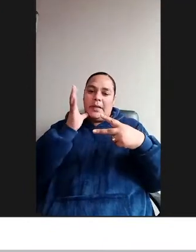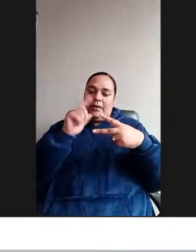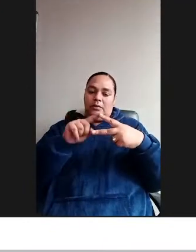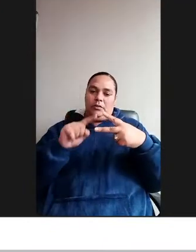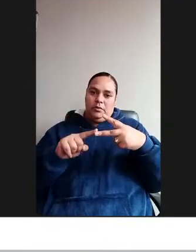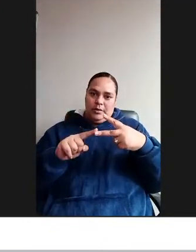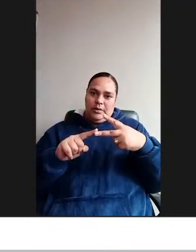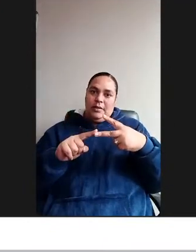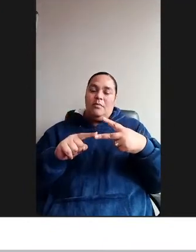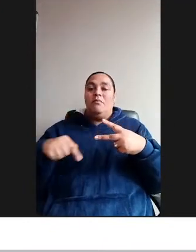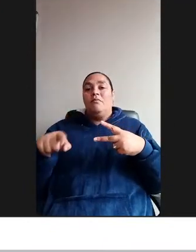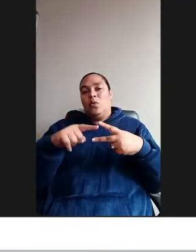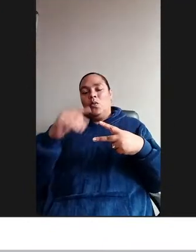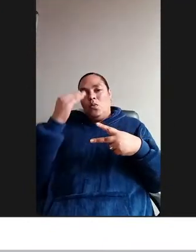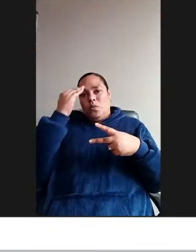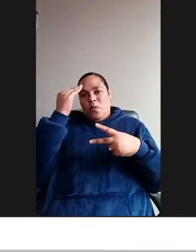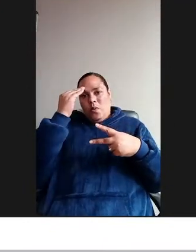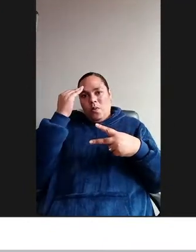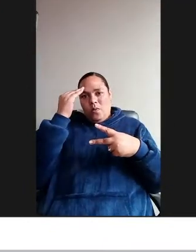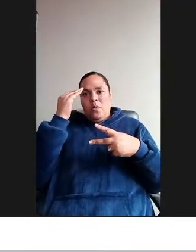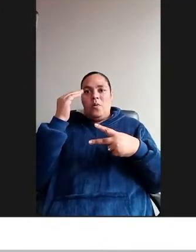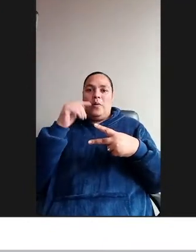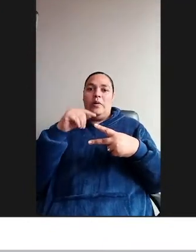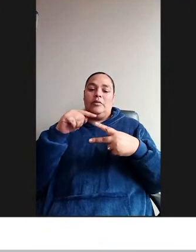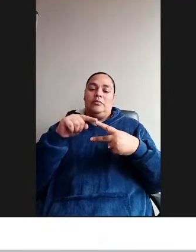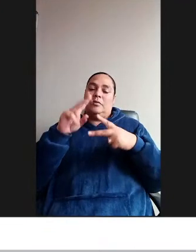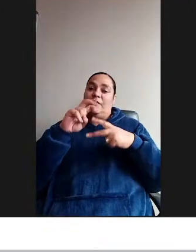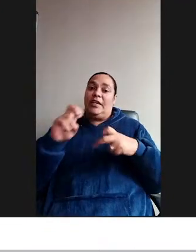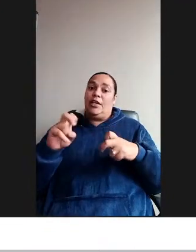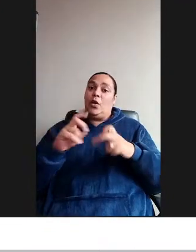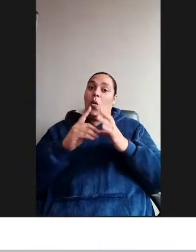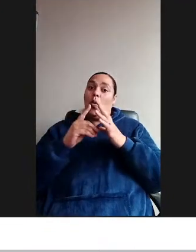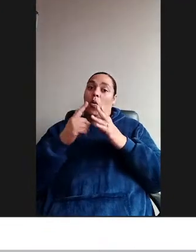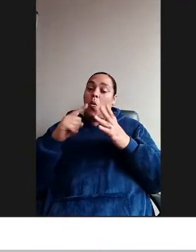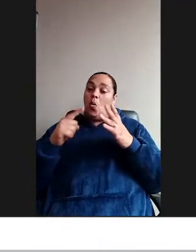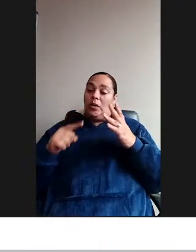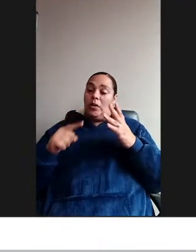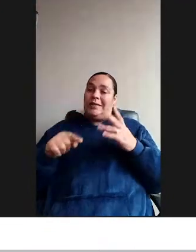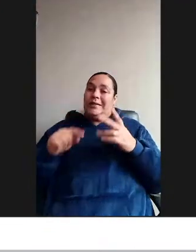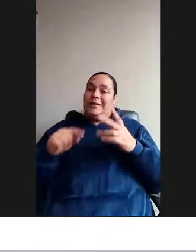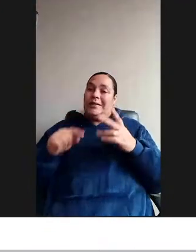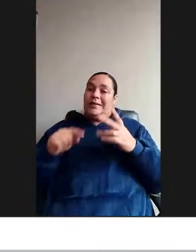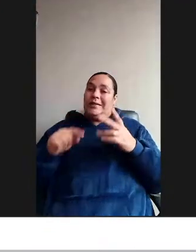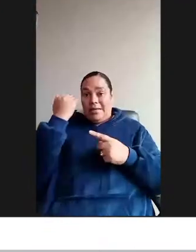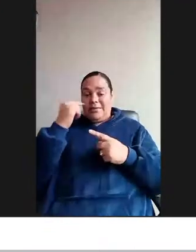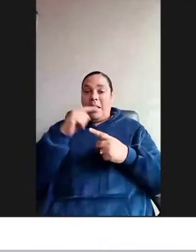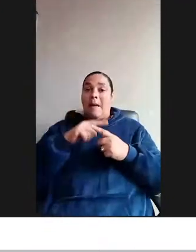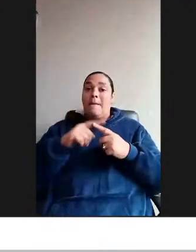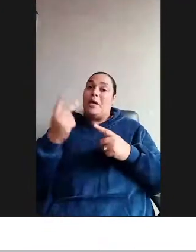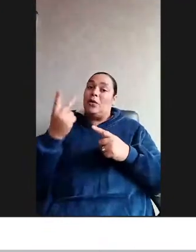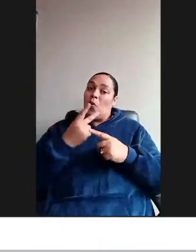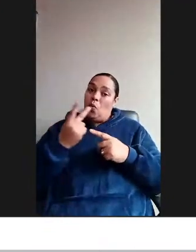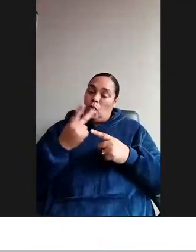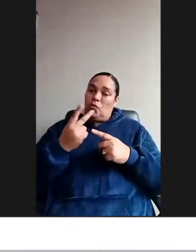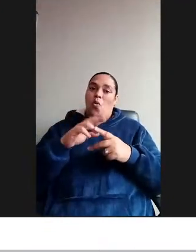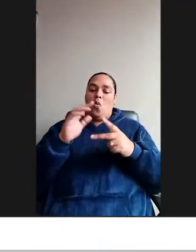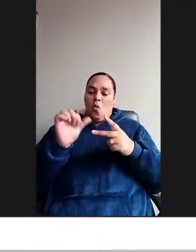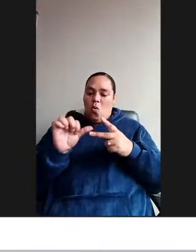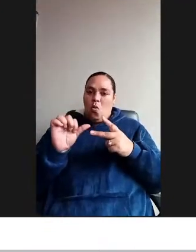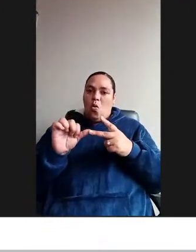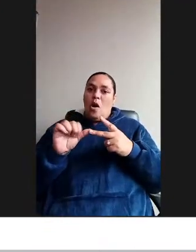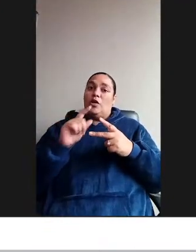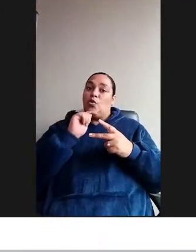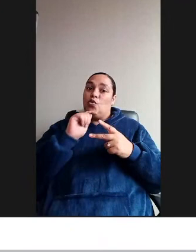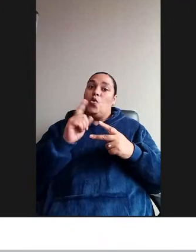are aware, the forensic audit is the one aspect, but this forensic audit and the actual hacking,